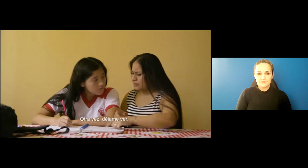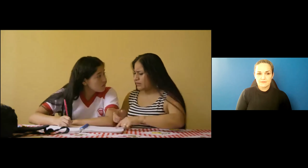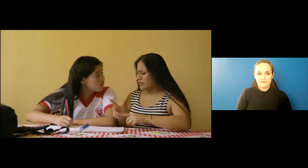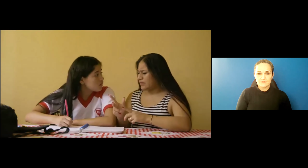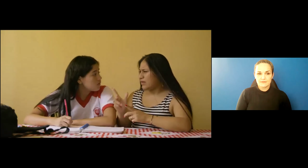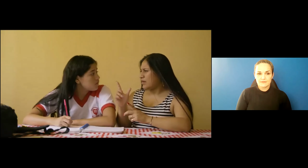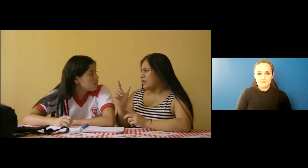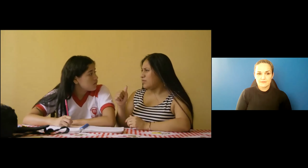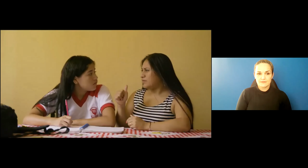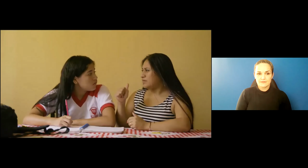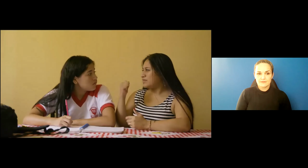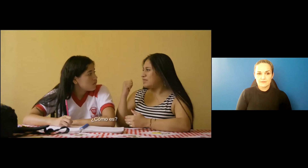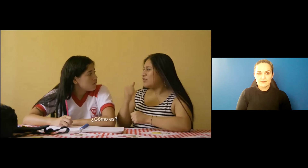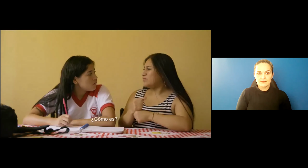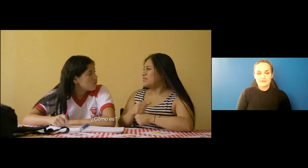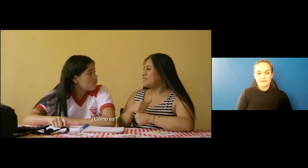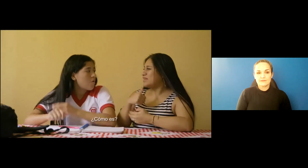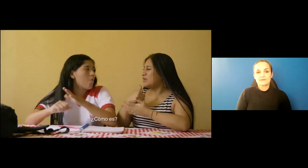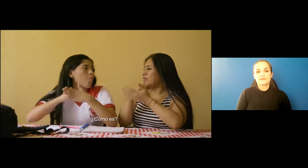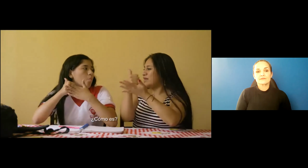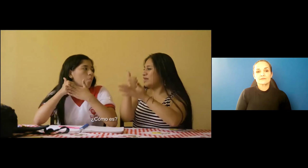Again, let me see.